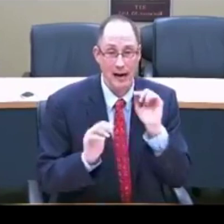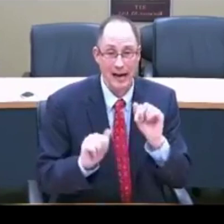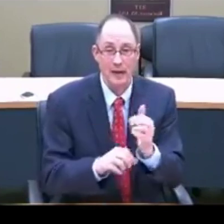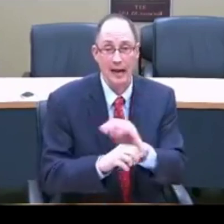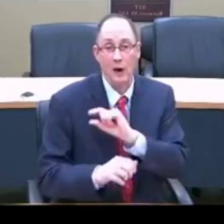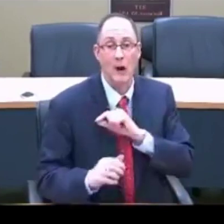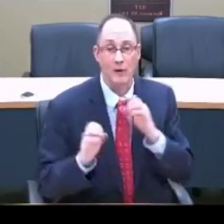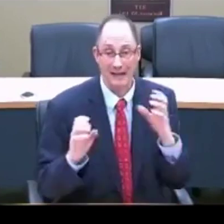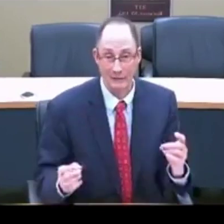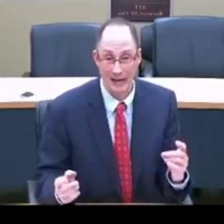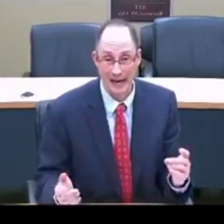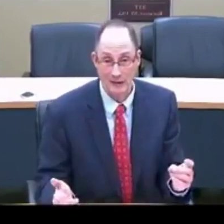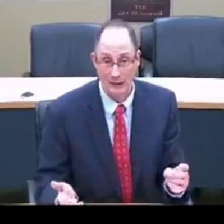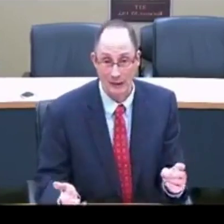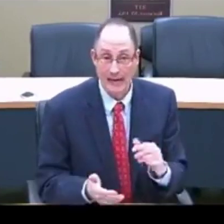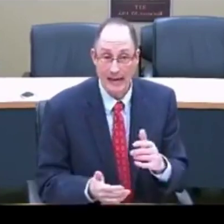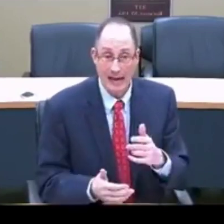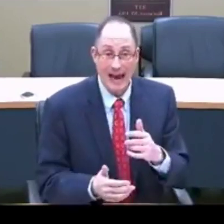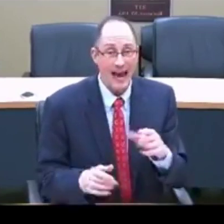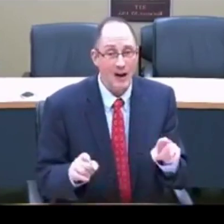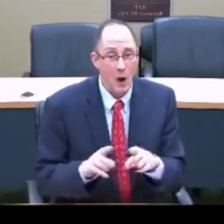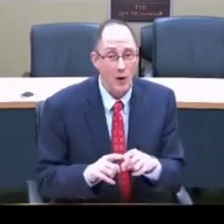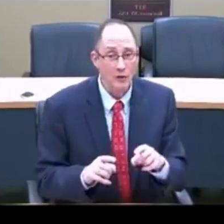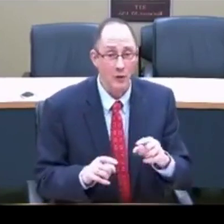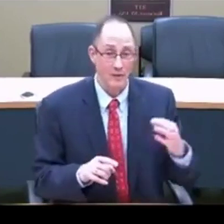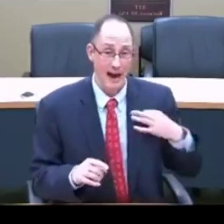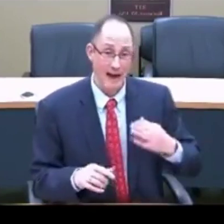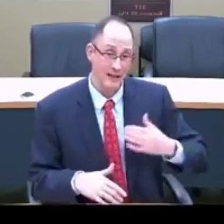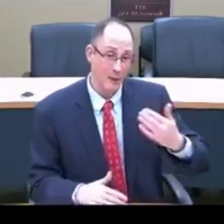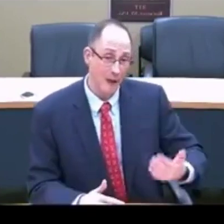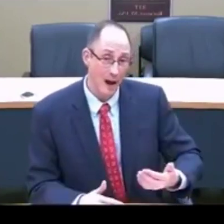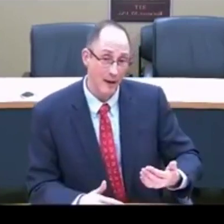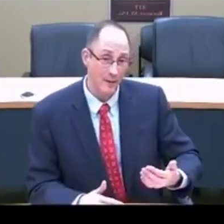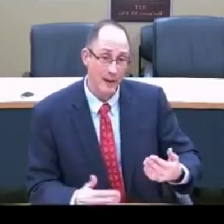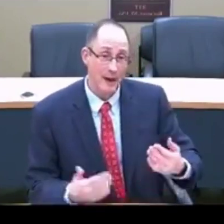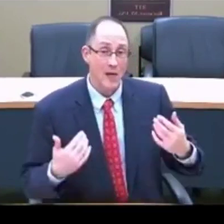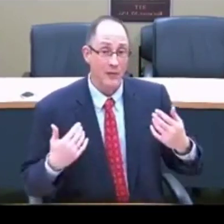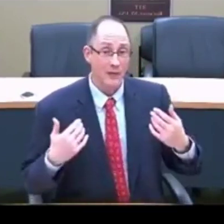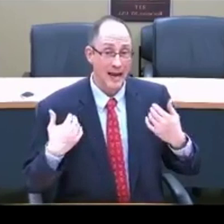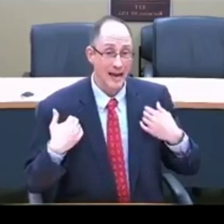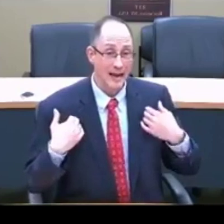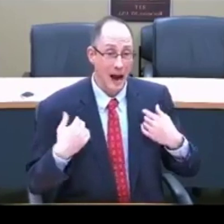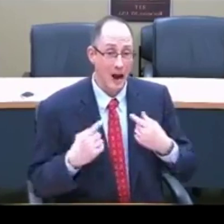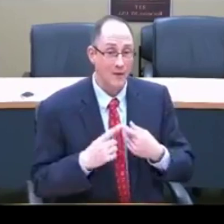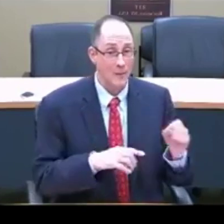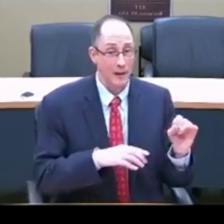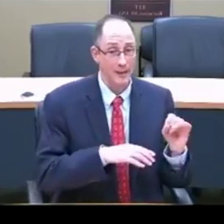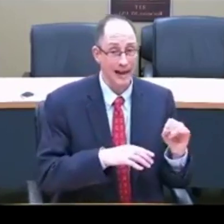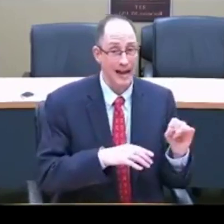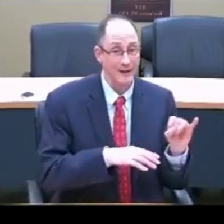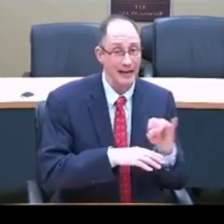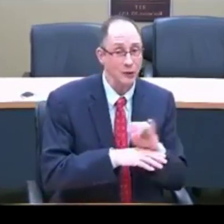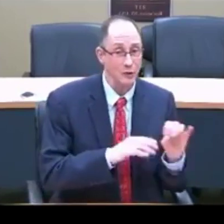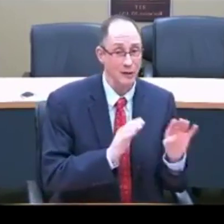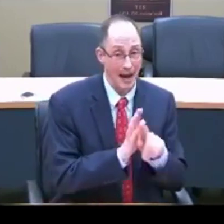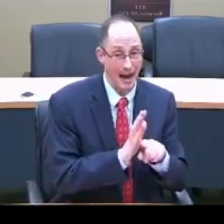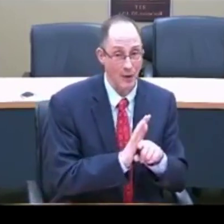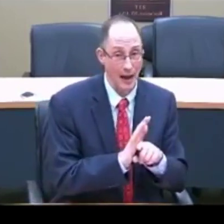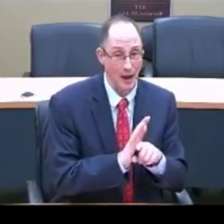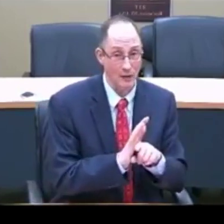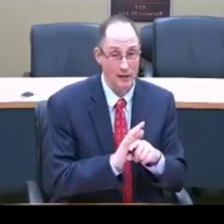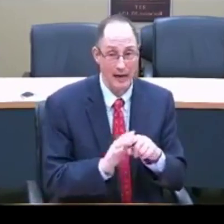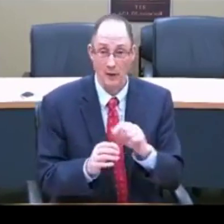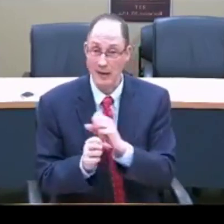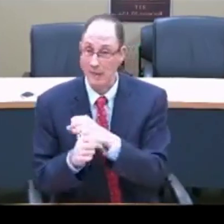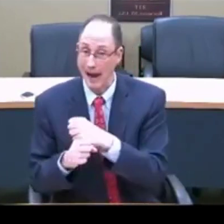are able to get quality education. And also, the faculty we hire, they are from, they have an industry background.